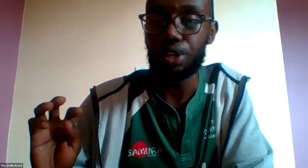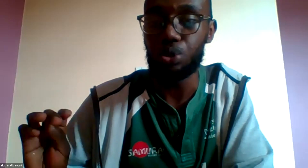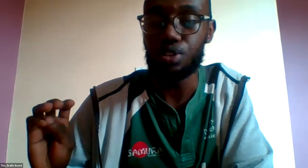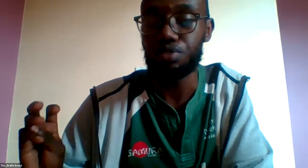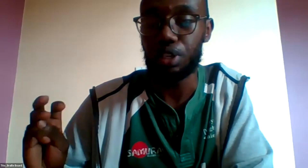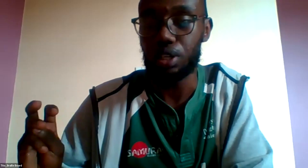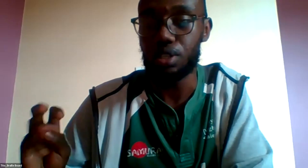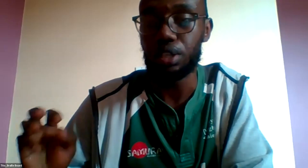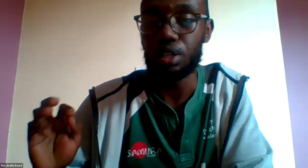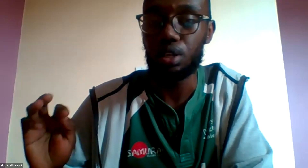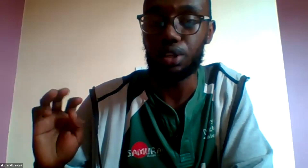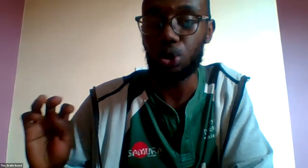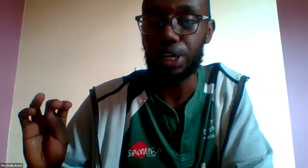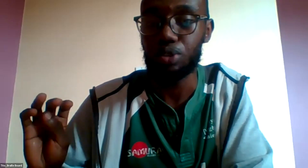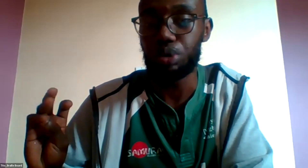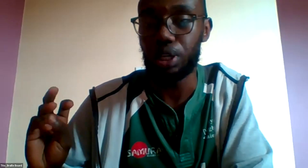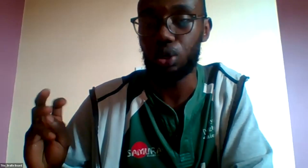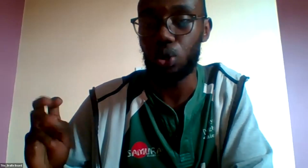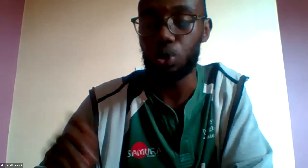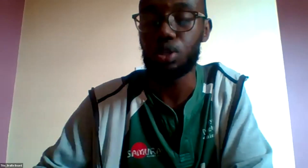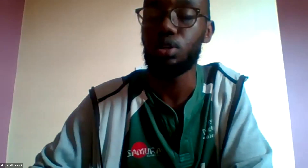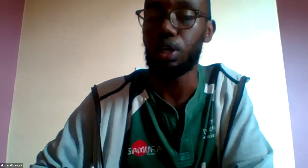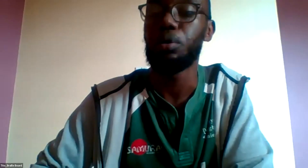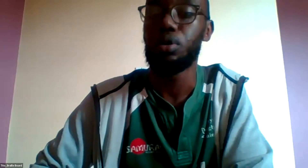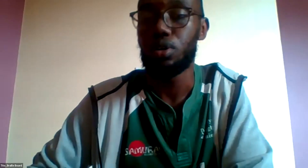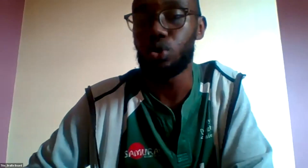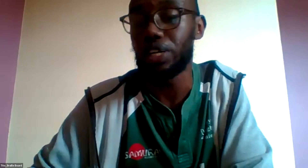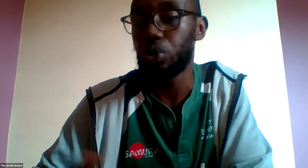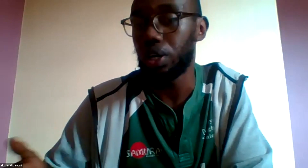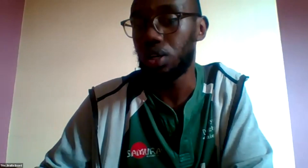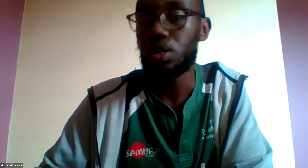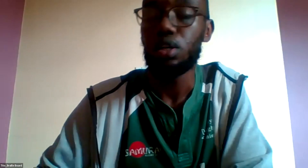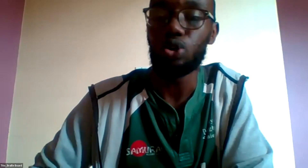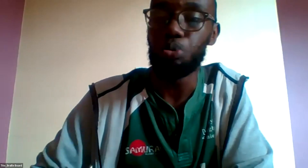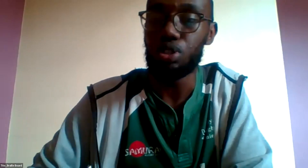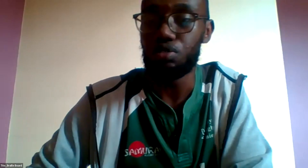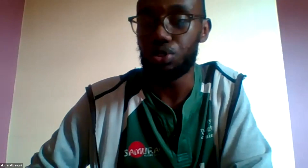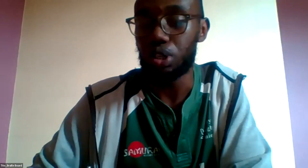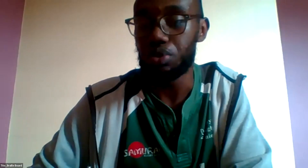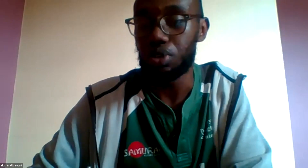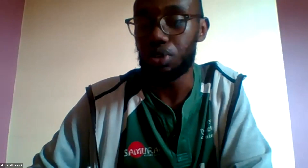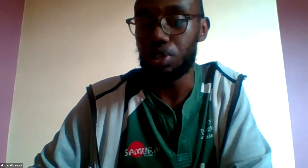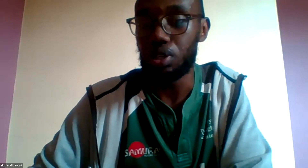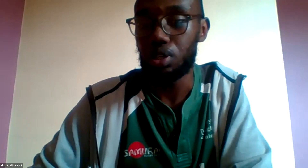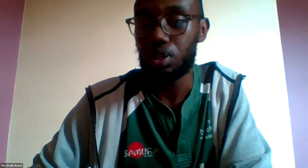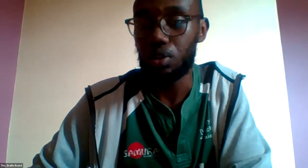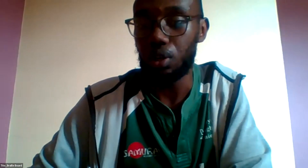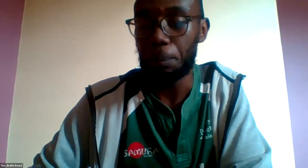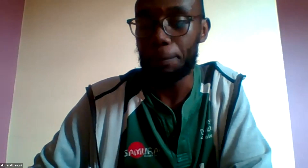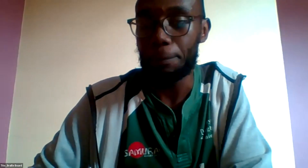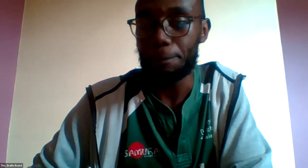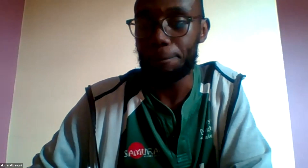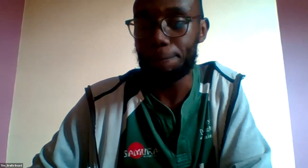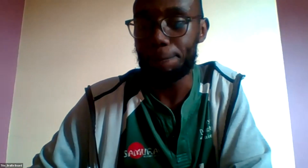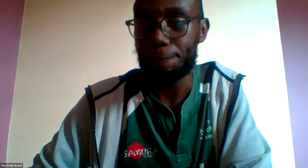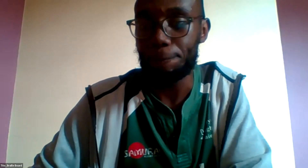pressure on the user's fingers in the correct Braille code. Yeah, so that's where the computer vision comes in.